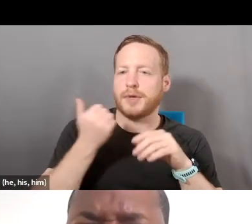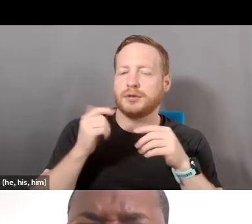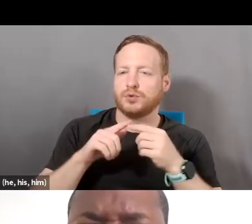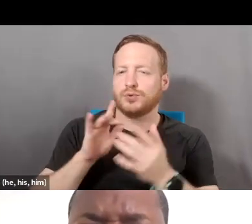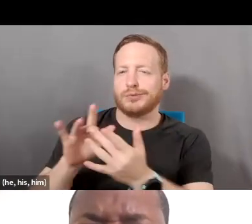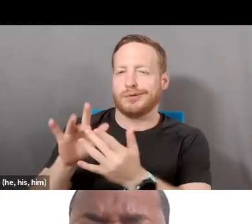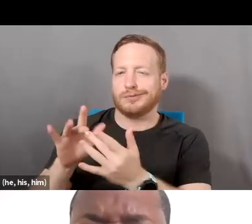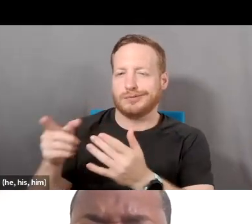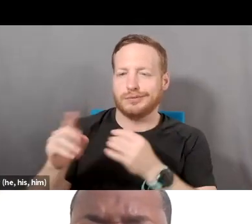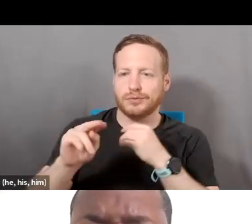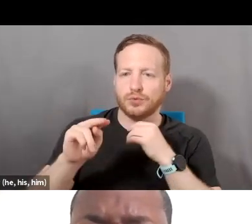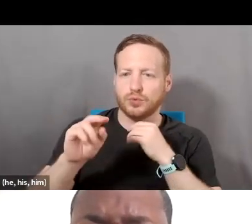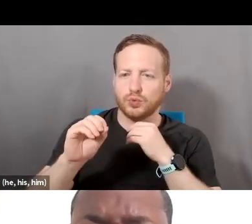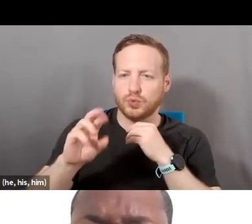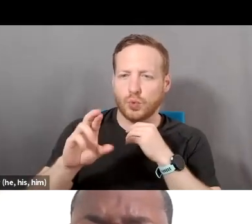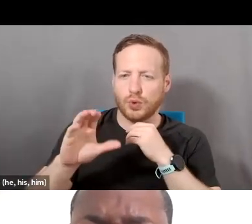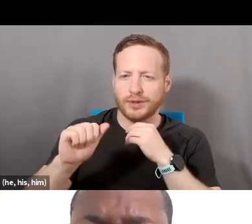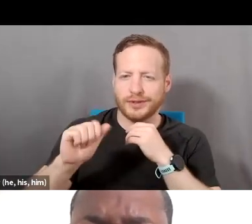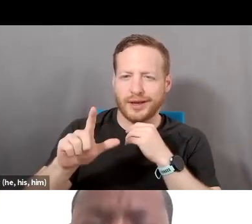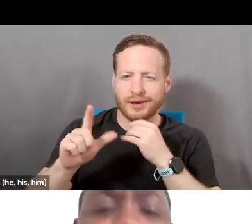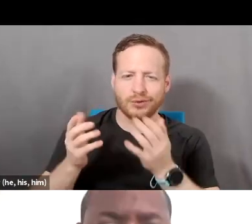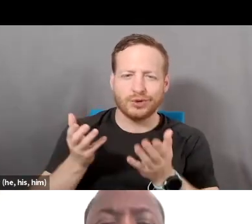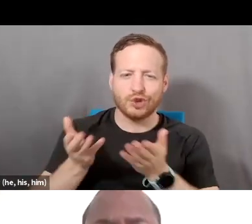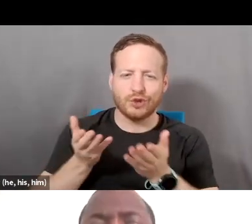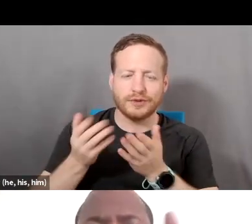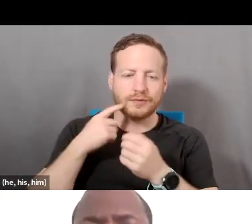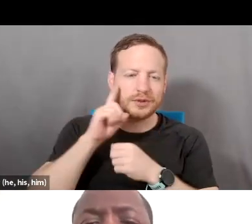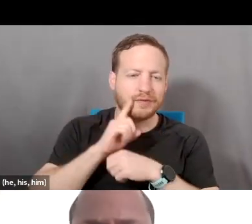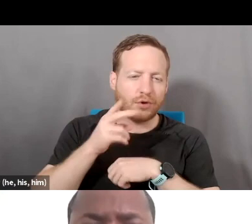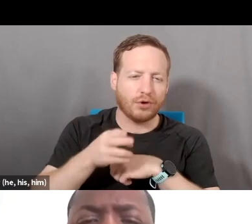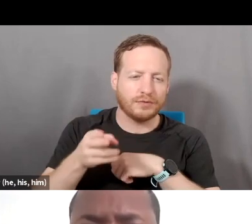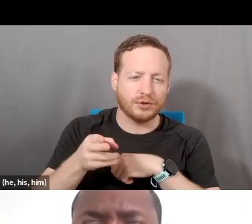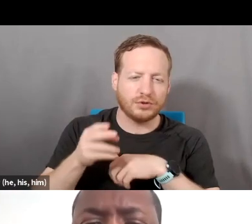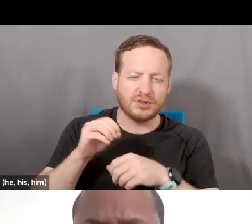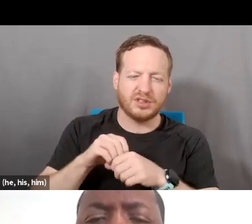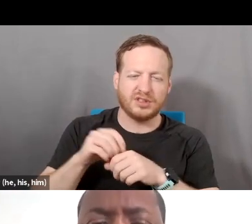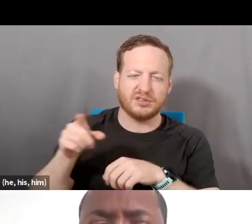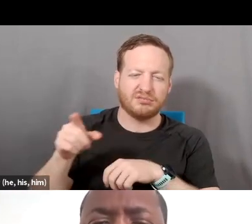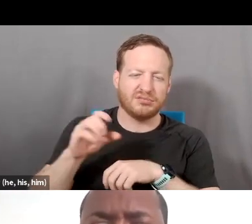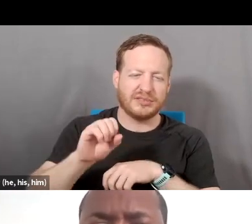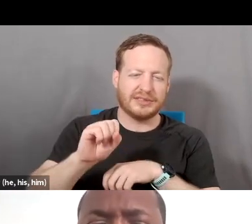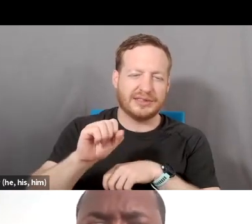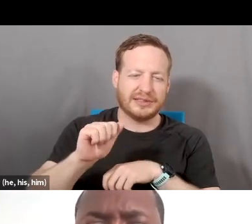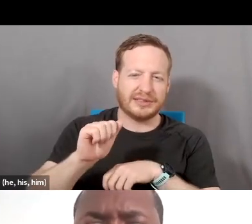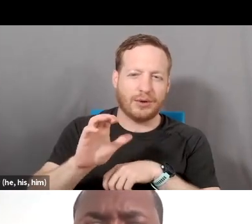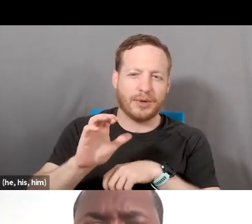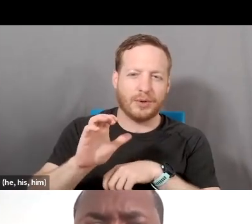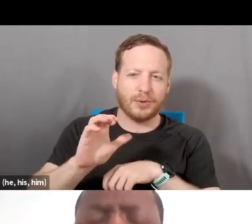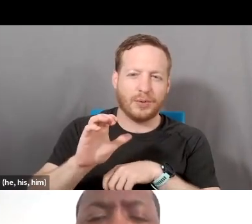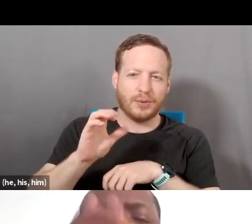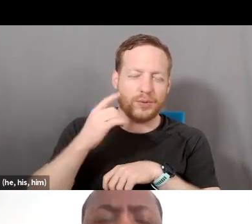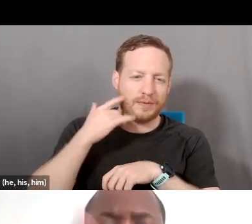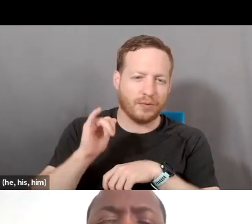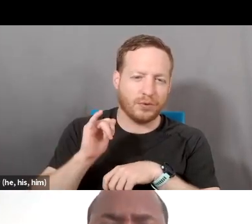Can you say more about that? Maybe it'd be better to contact NorCal Services for the Deaf and Hard of